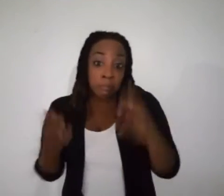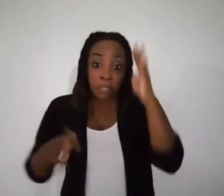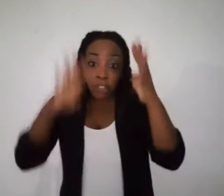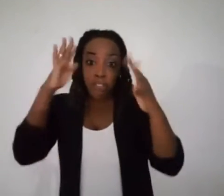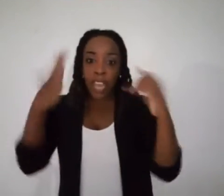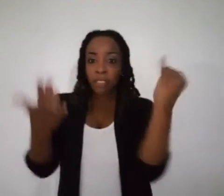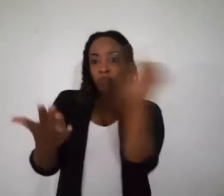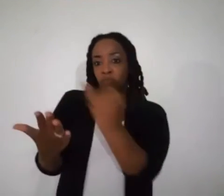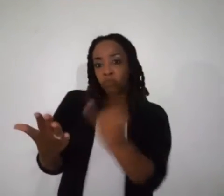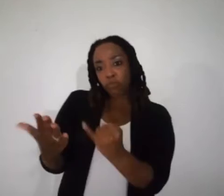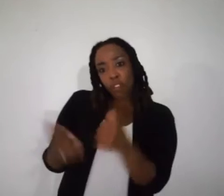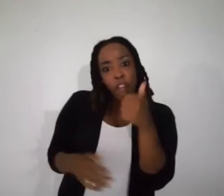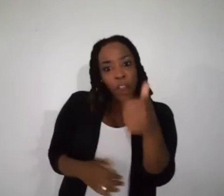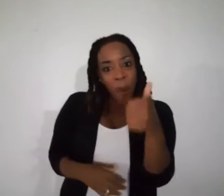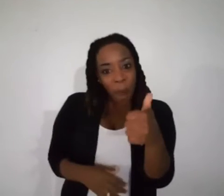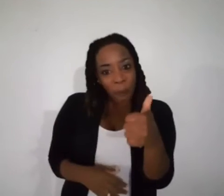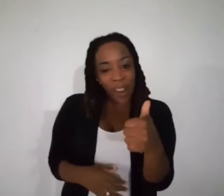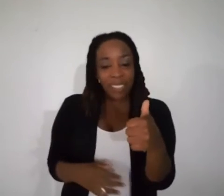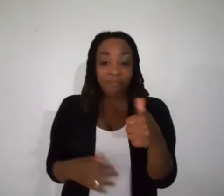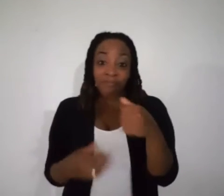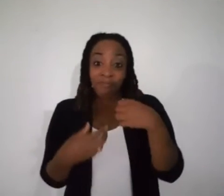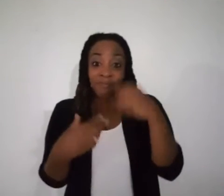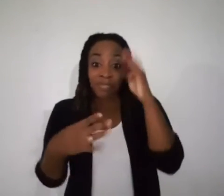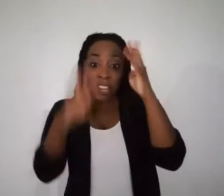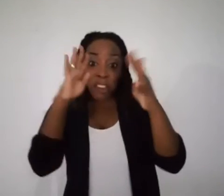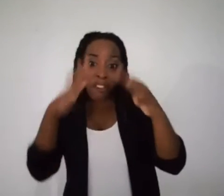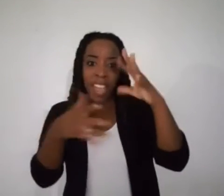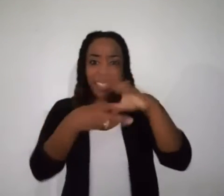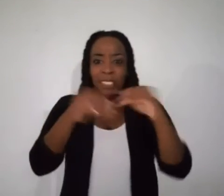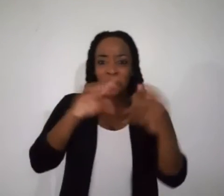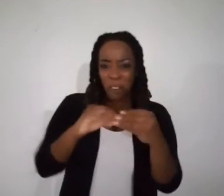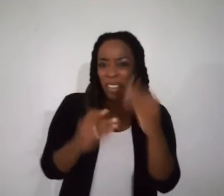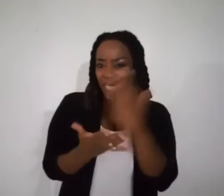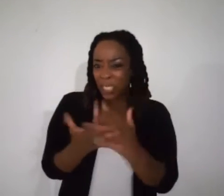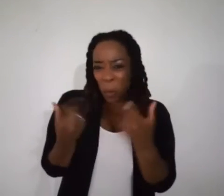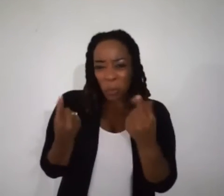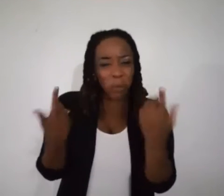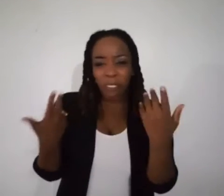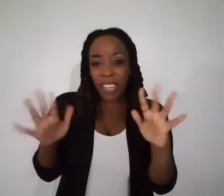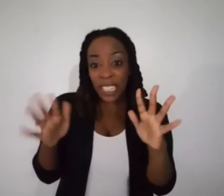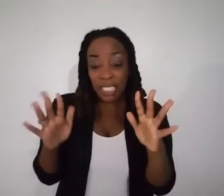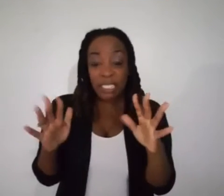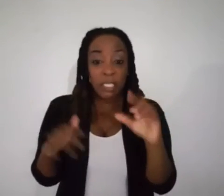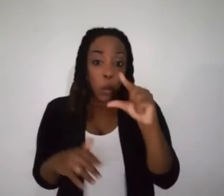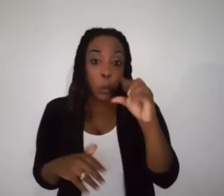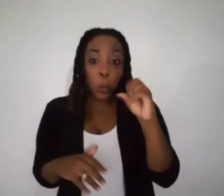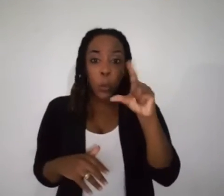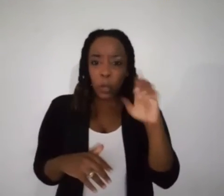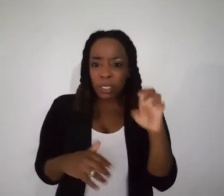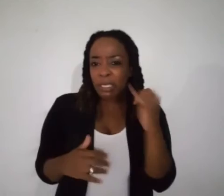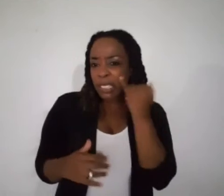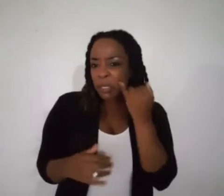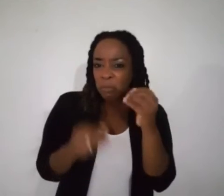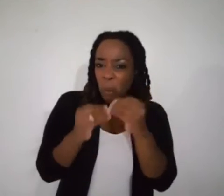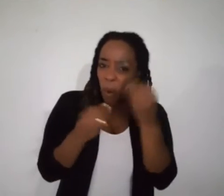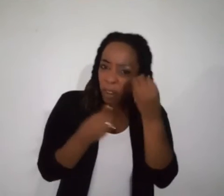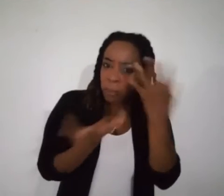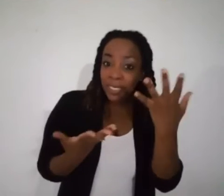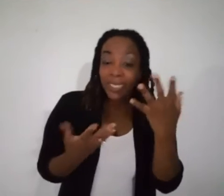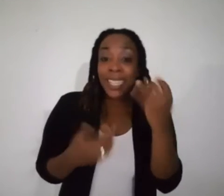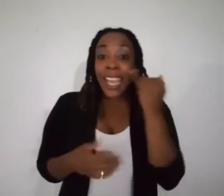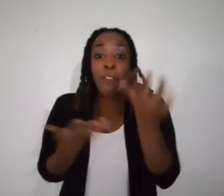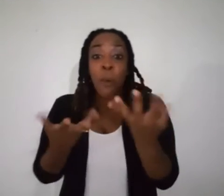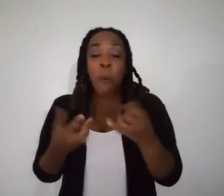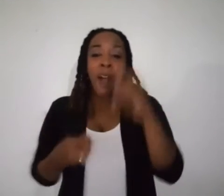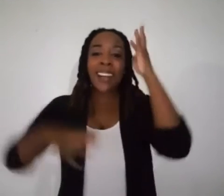people have done this already, and it's on Google, and you can Google it, right? But If you want to make a story that's very